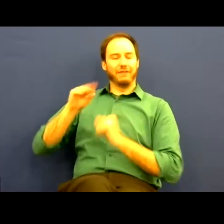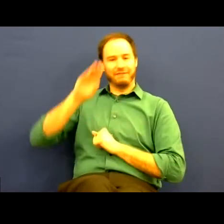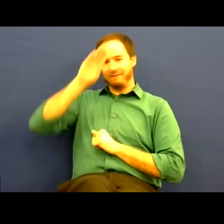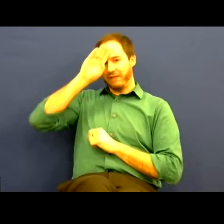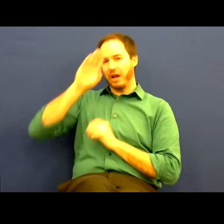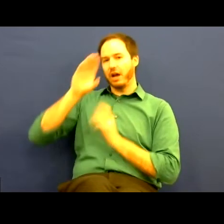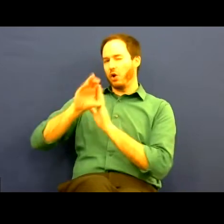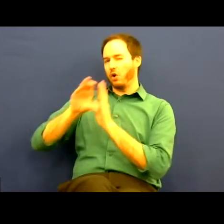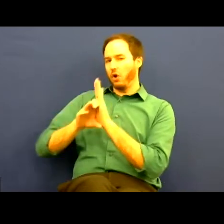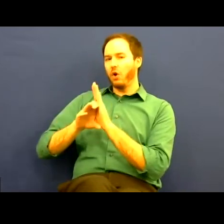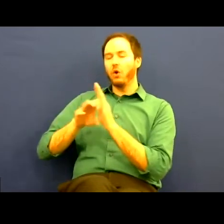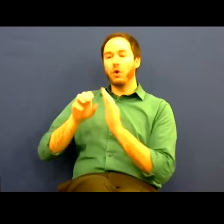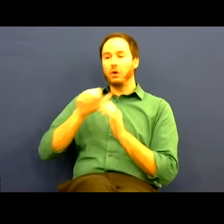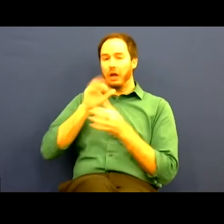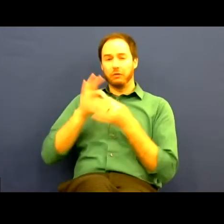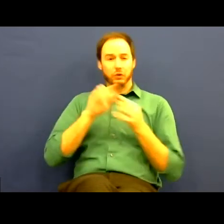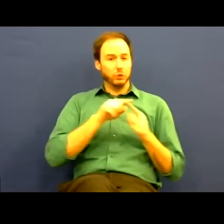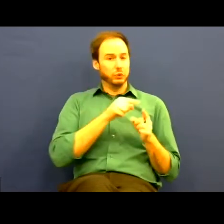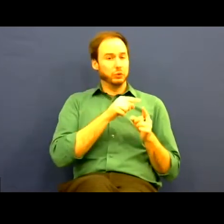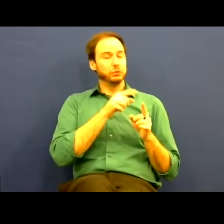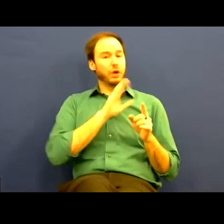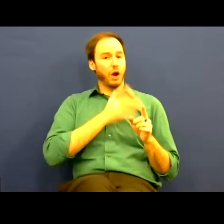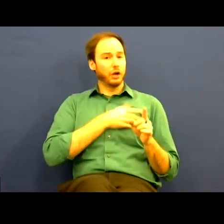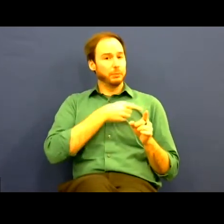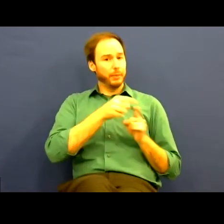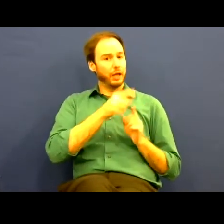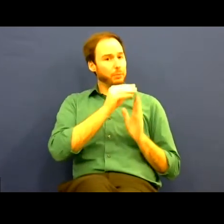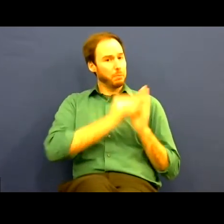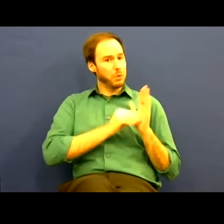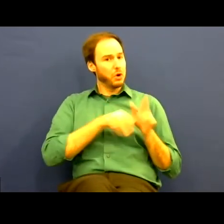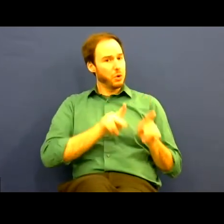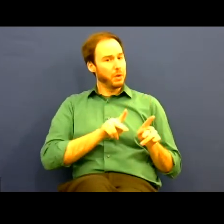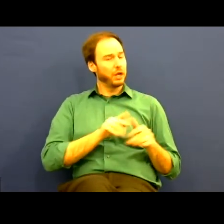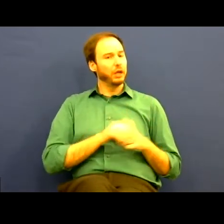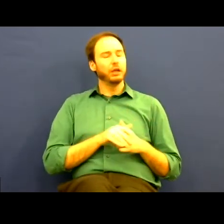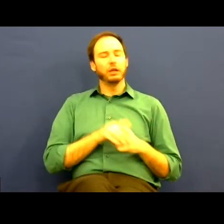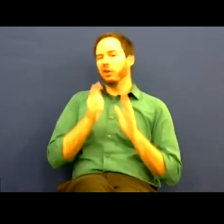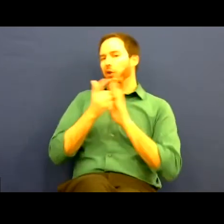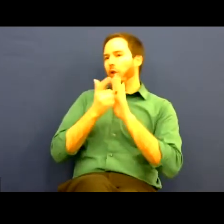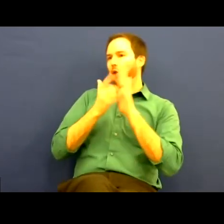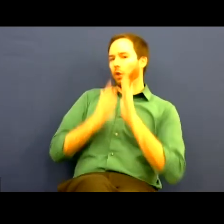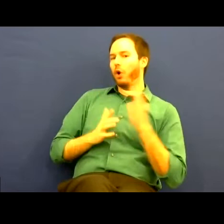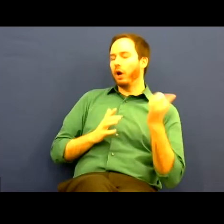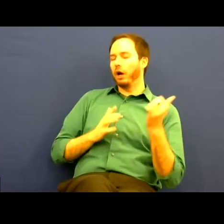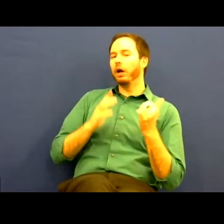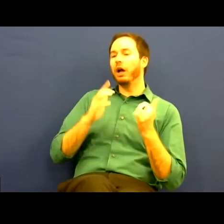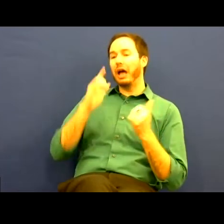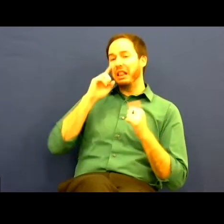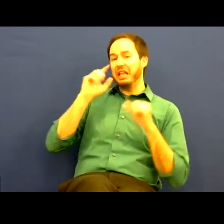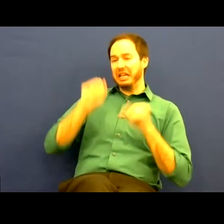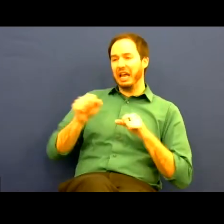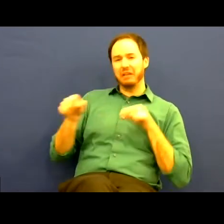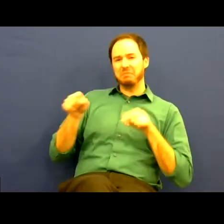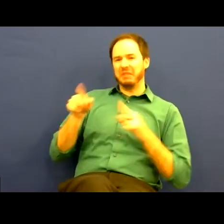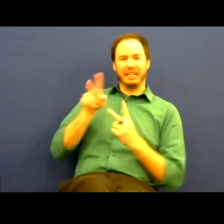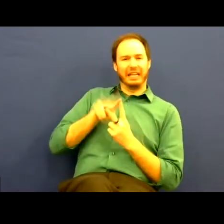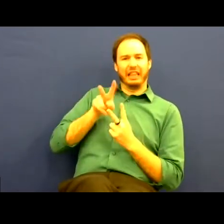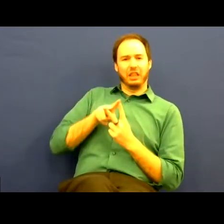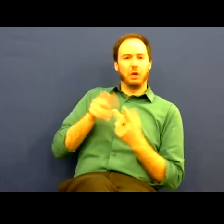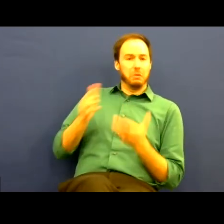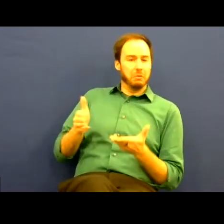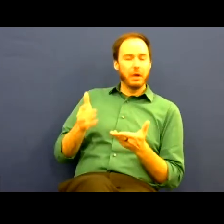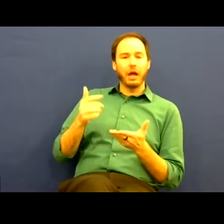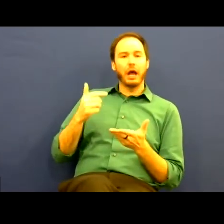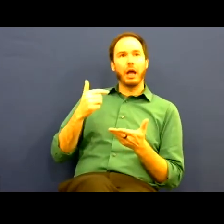know if that's really special Yeah. use permit or if that's really, I think you could get at it from either or both angles, because I don't